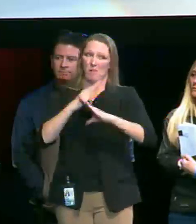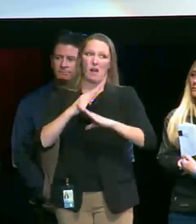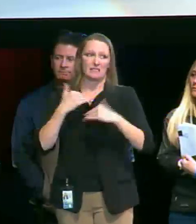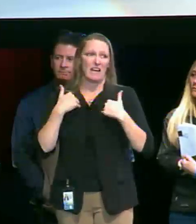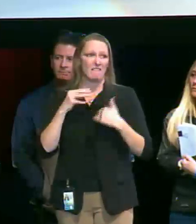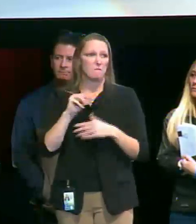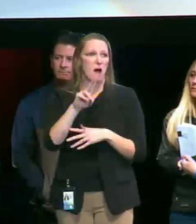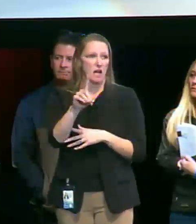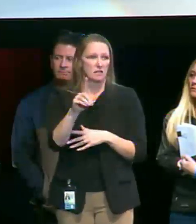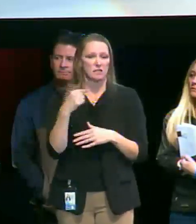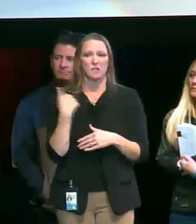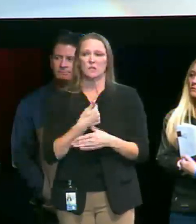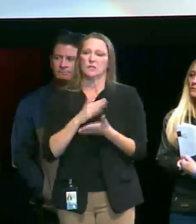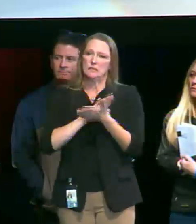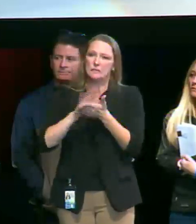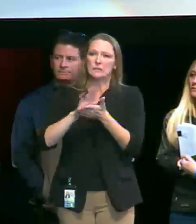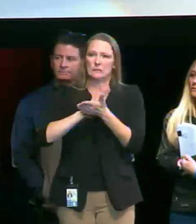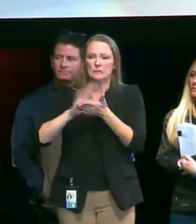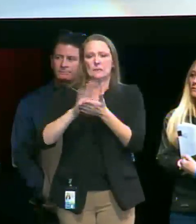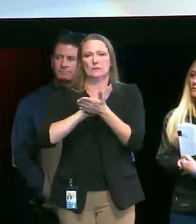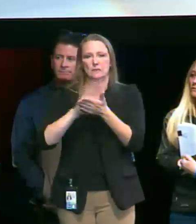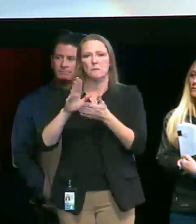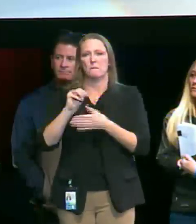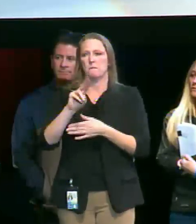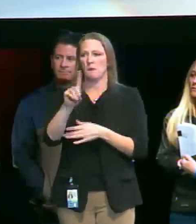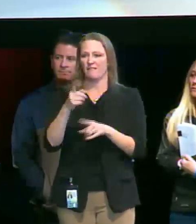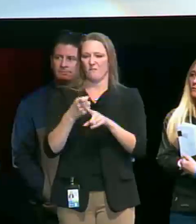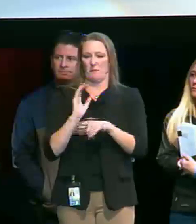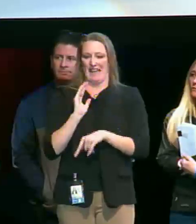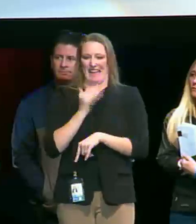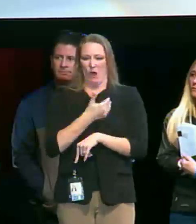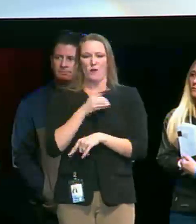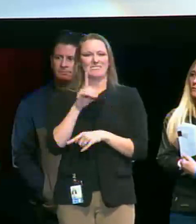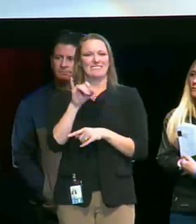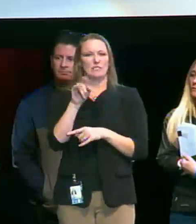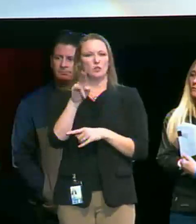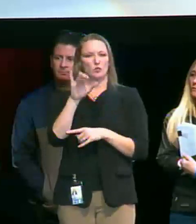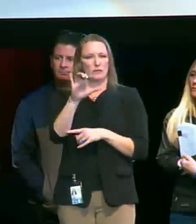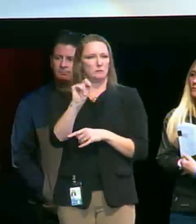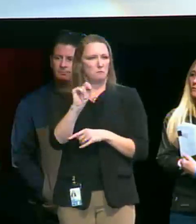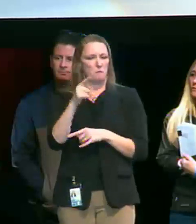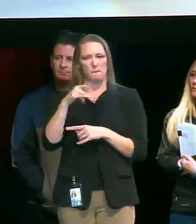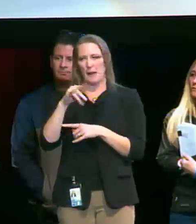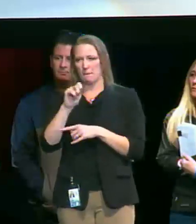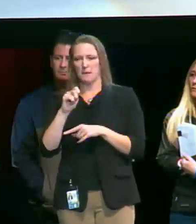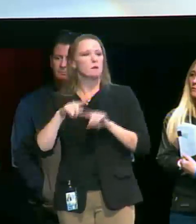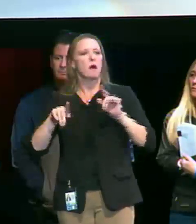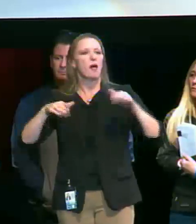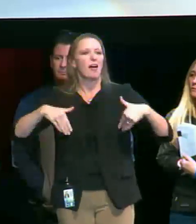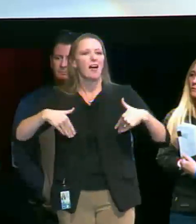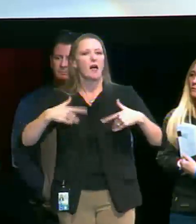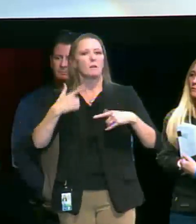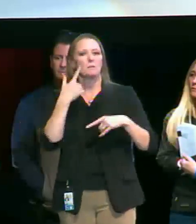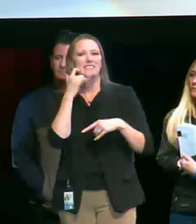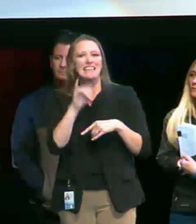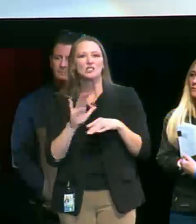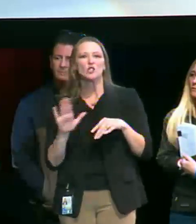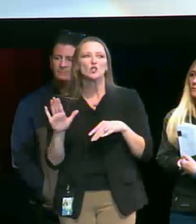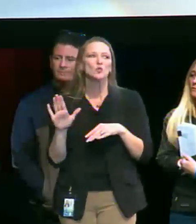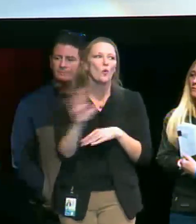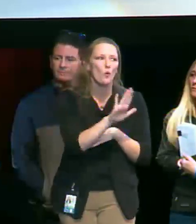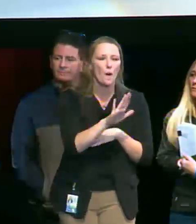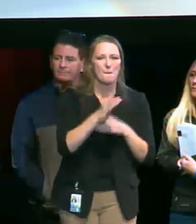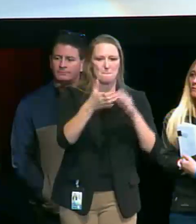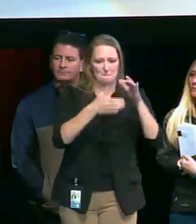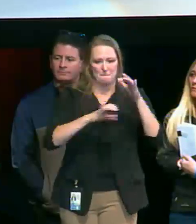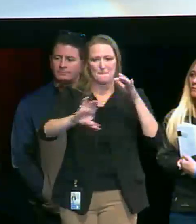of time cleaning out the mud and debris from the district's pipes, but we have not, because it's your pipe, we have to